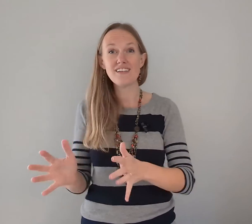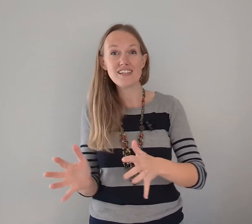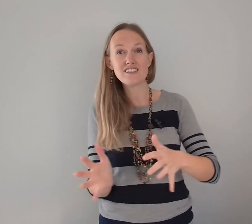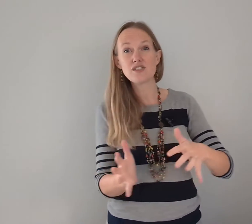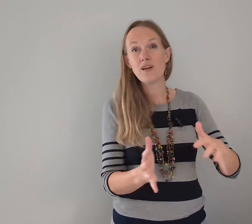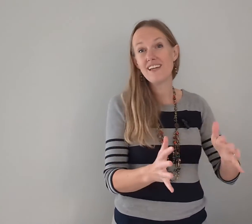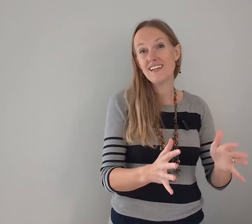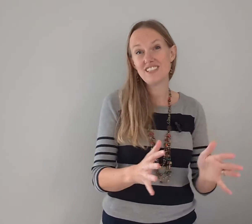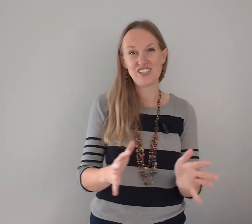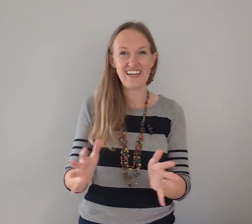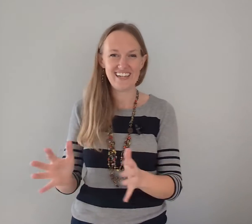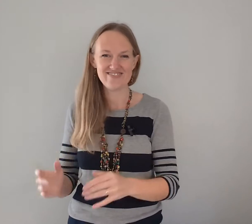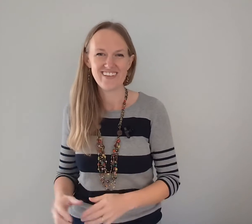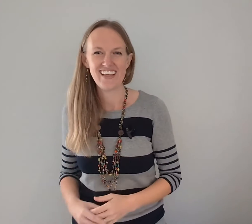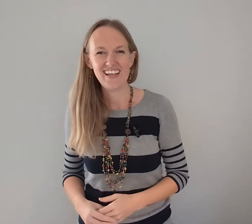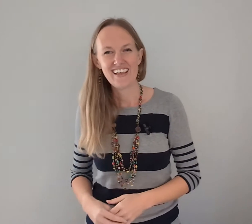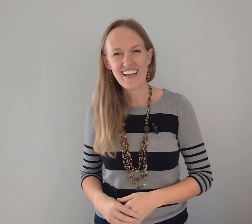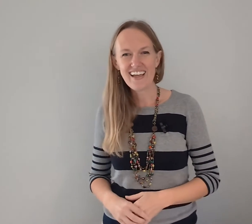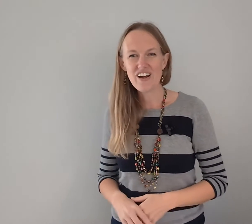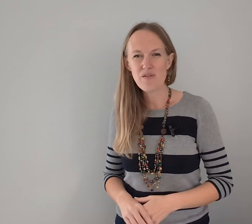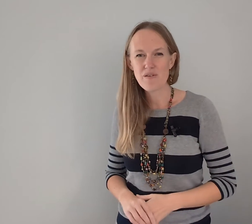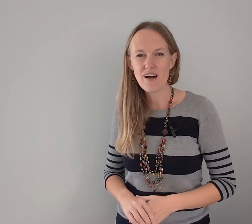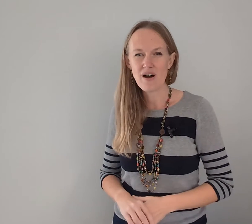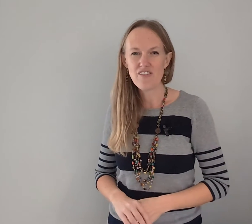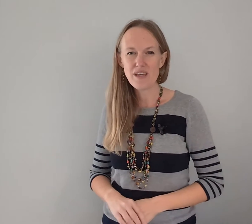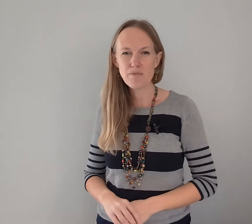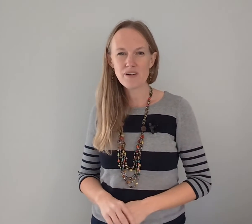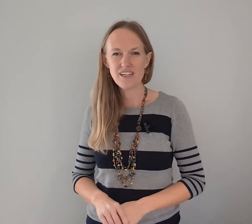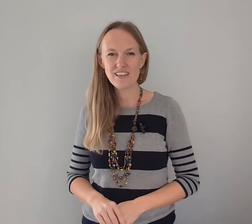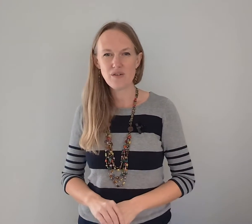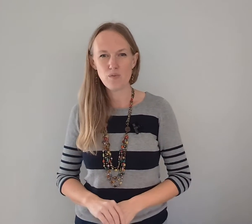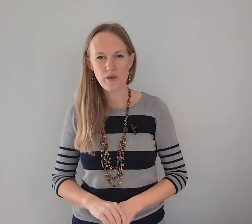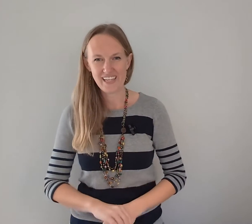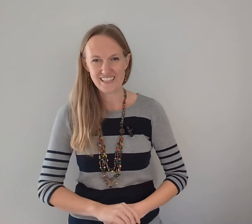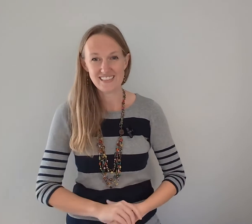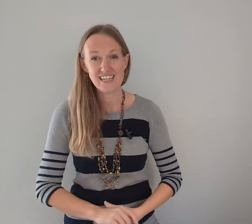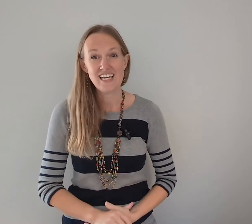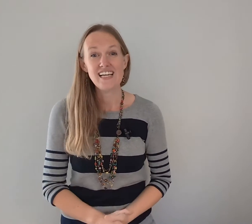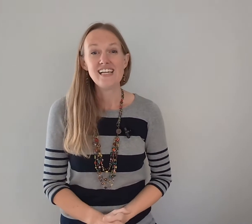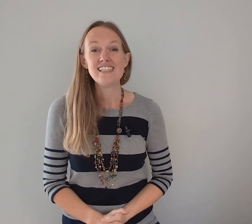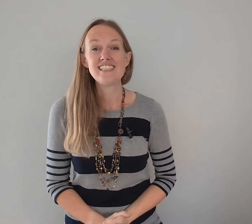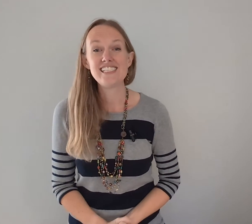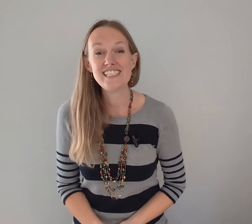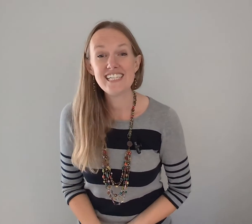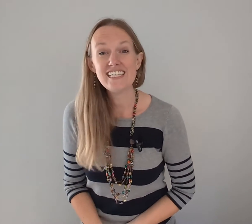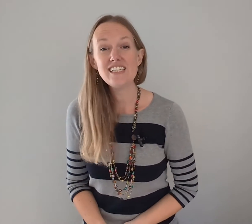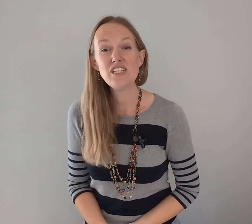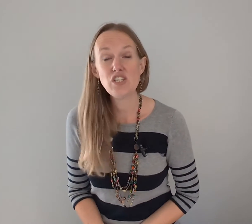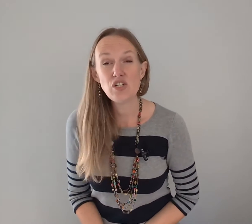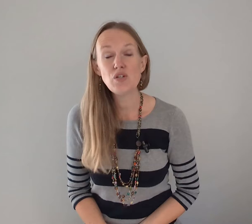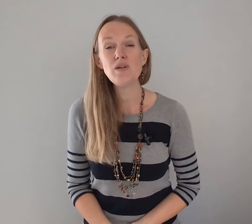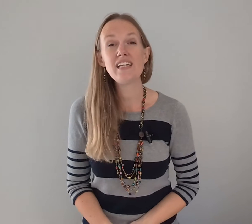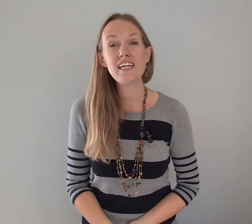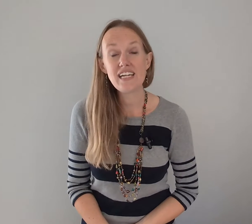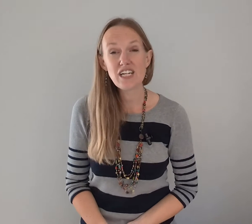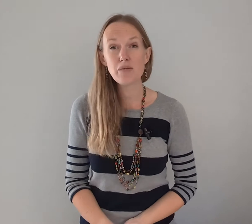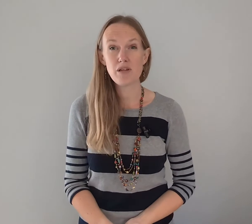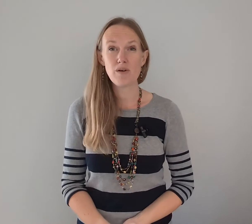like you're a swaying tree. Okay, a vapor in the wind. Still you hear me when